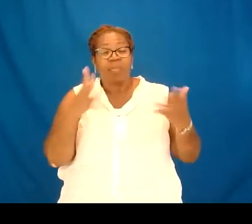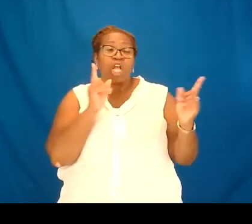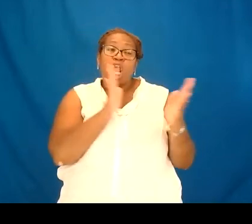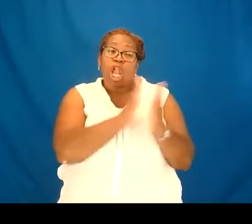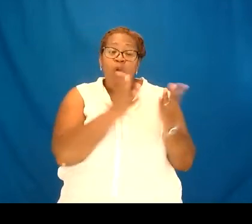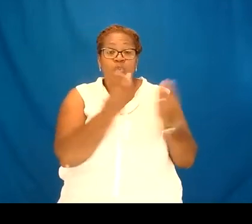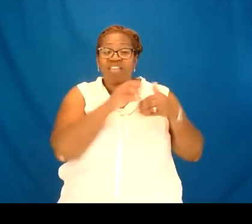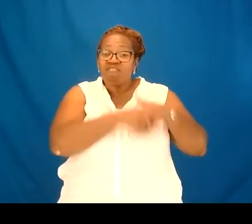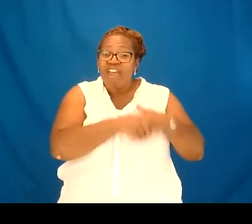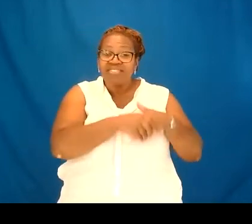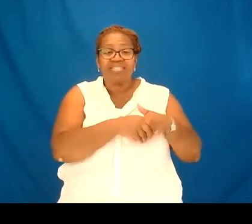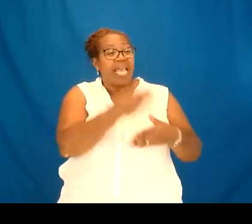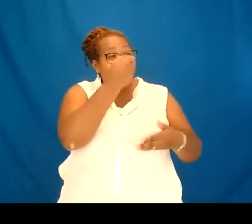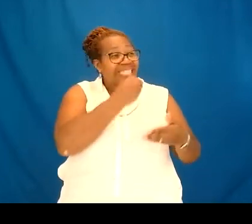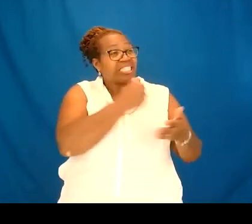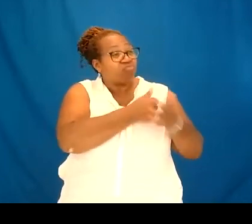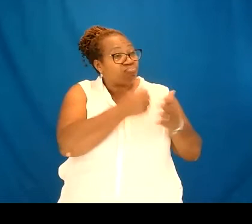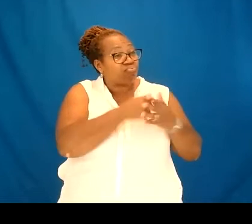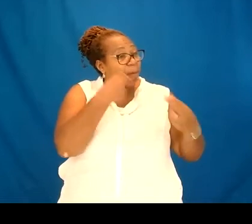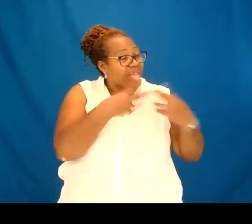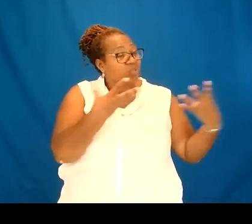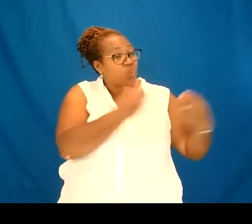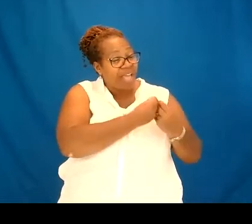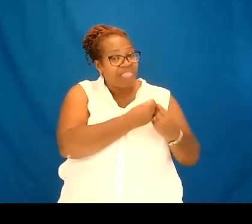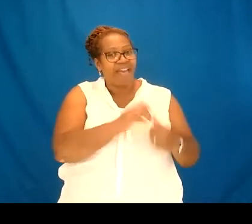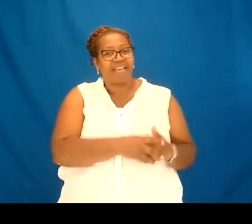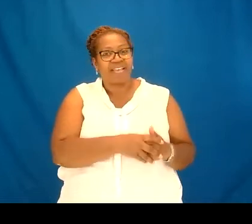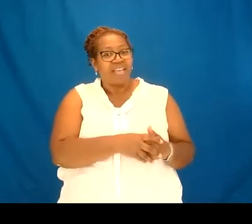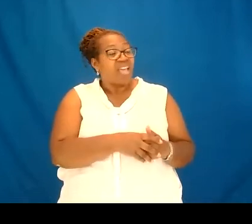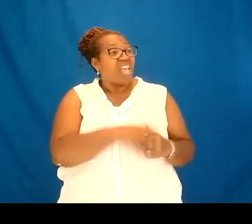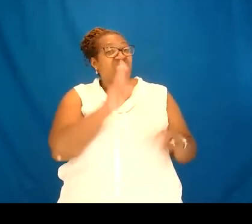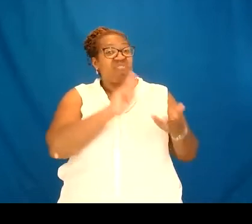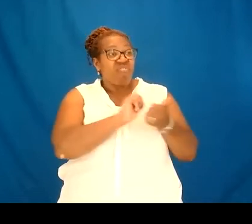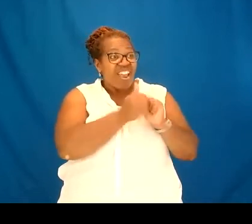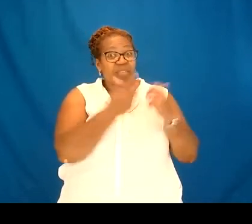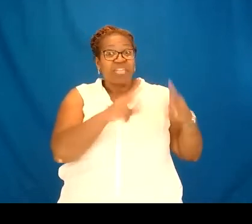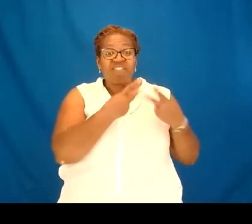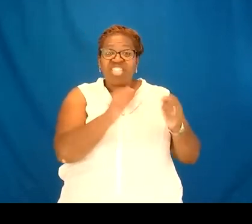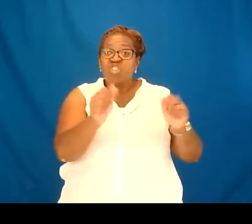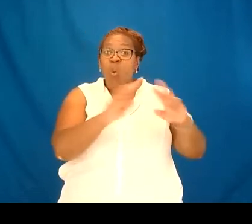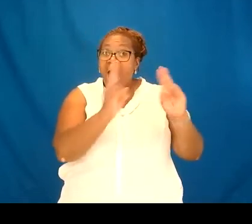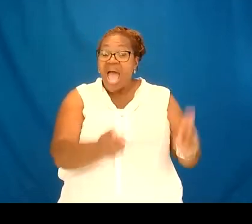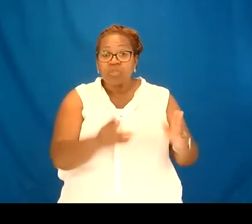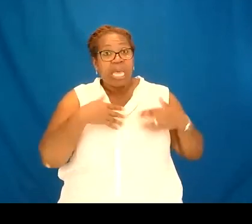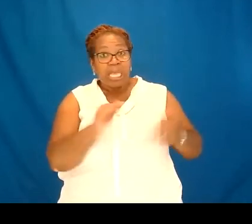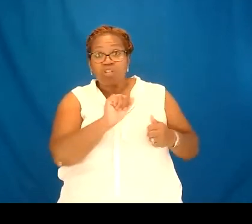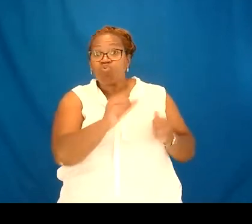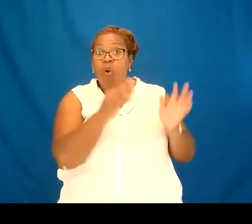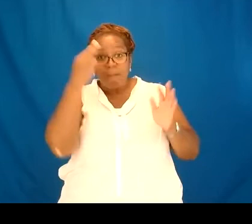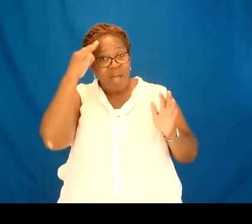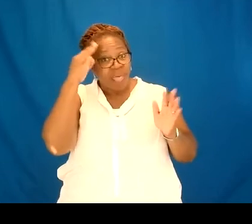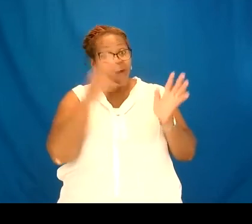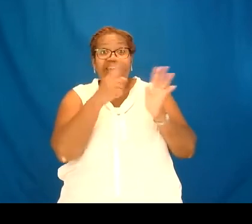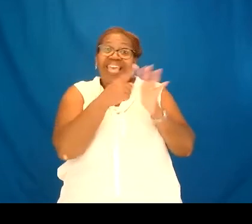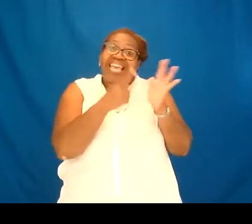prayed together, the friend had come to your house and healed your mother-in-law. He had helped you in your fishing profession